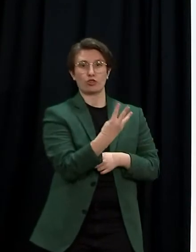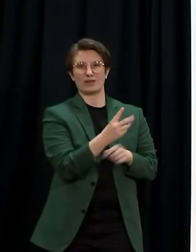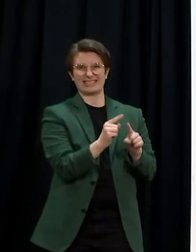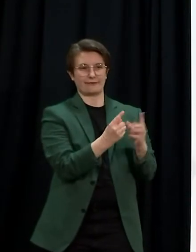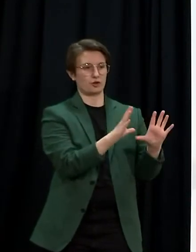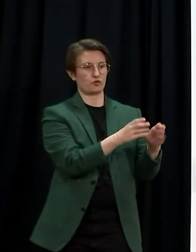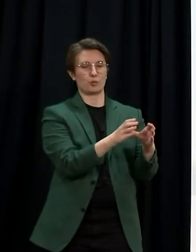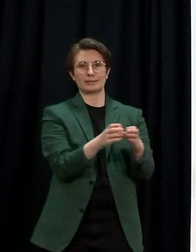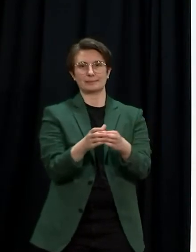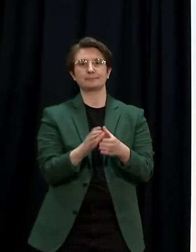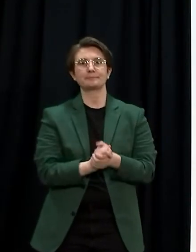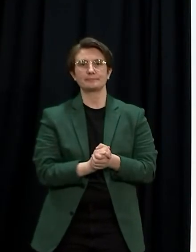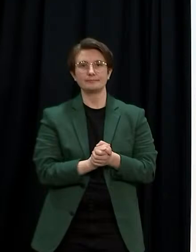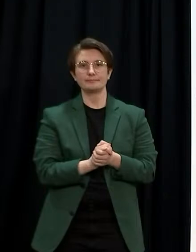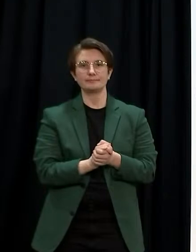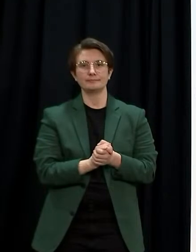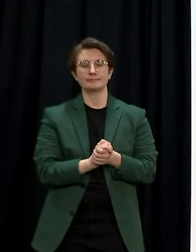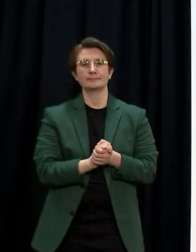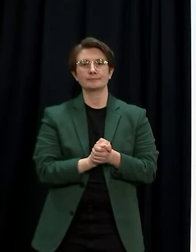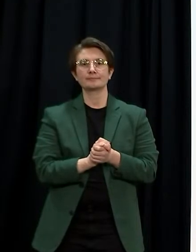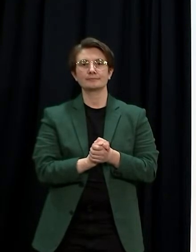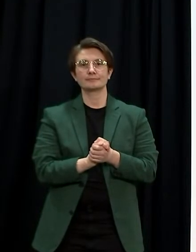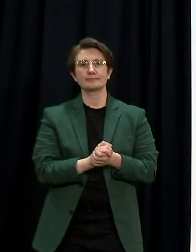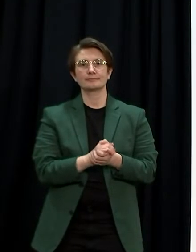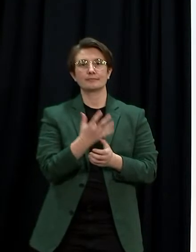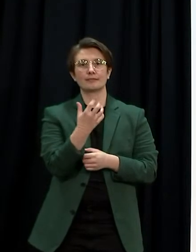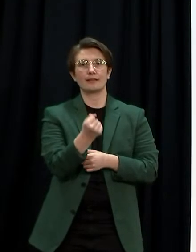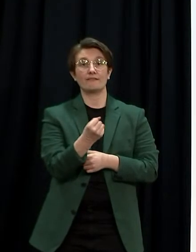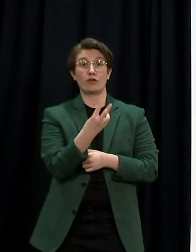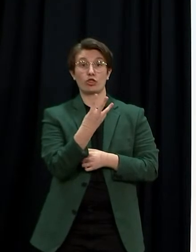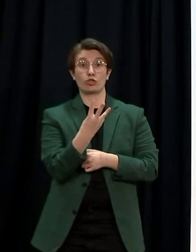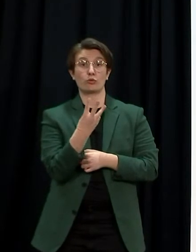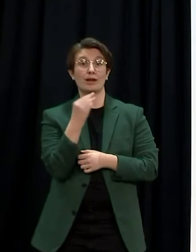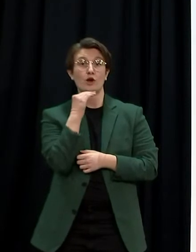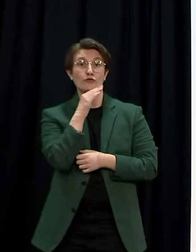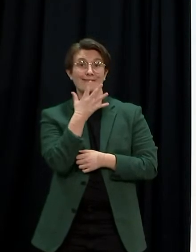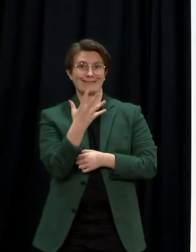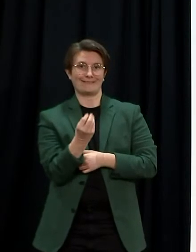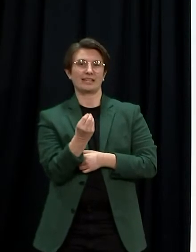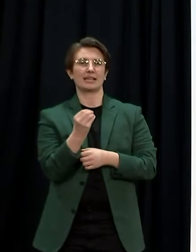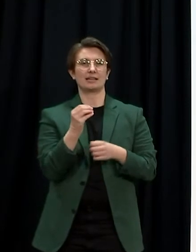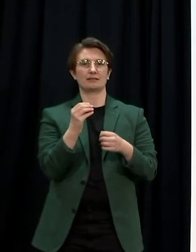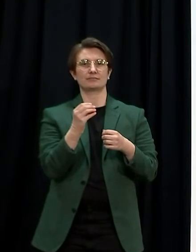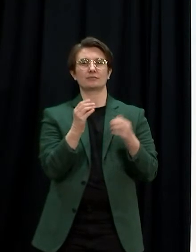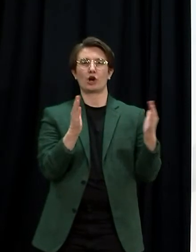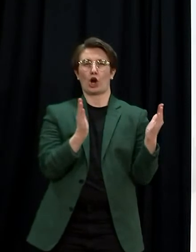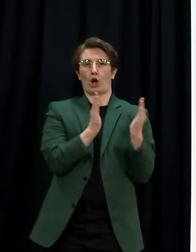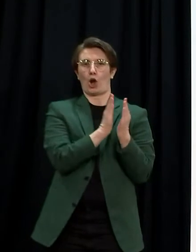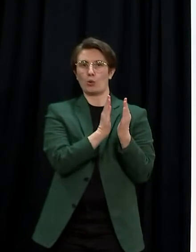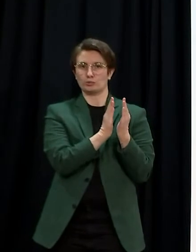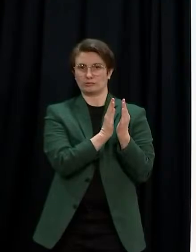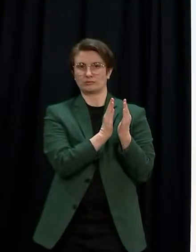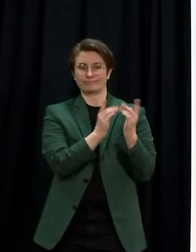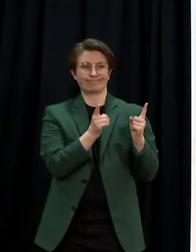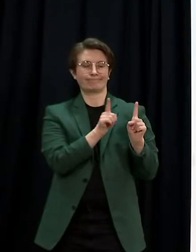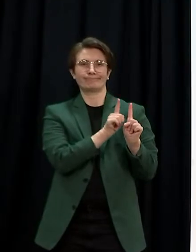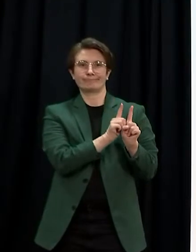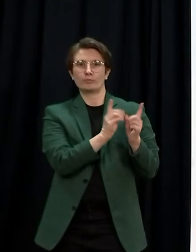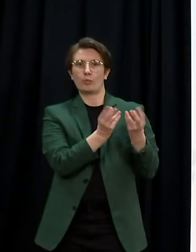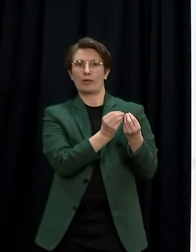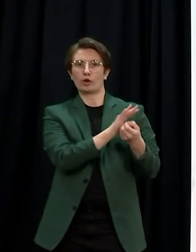Across the system, we have around 350 very close contacts who are still in their 14-day isolation